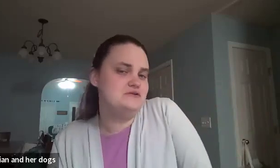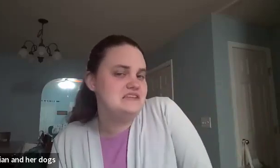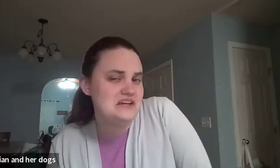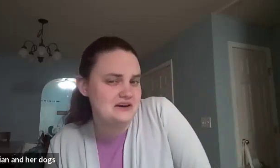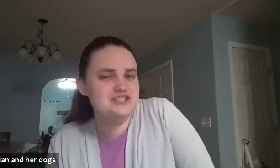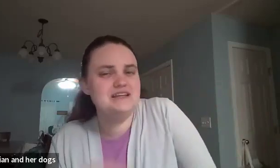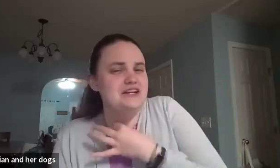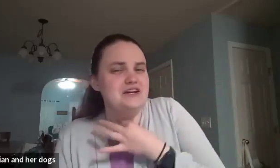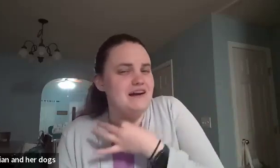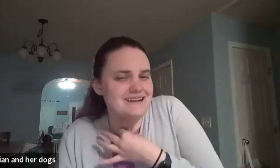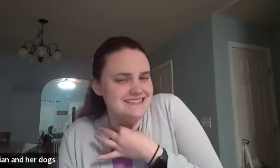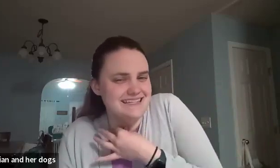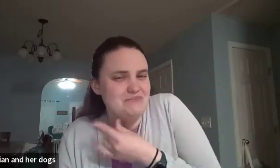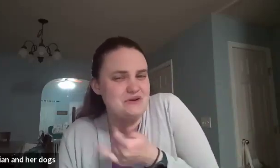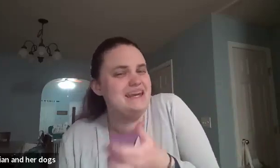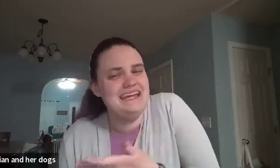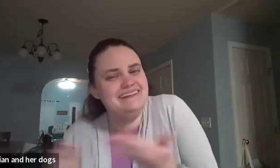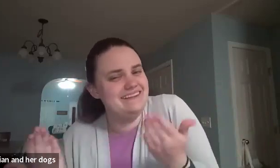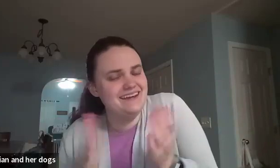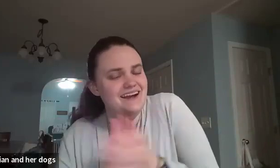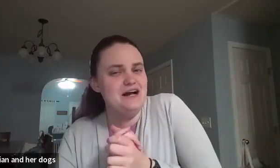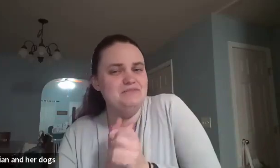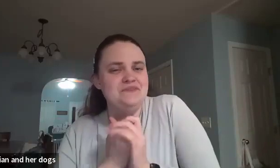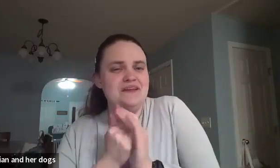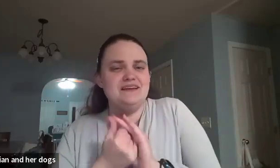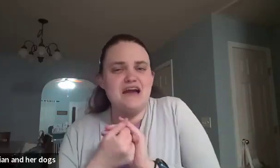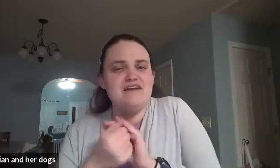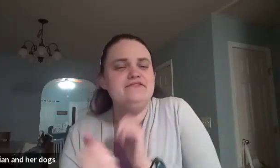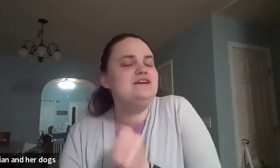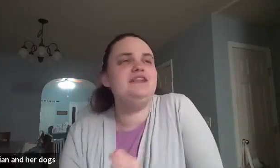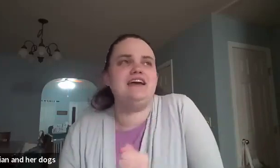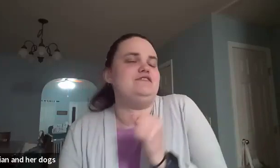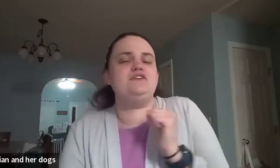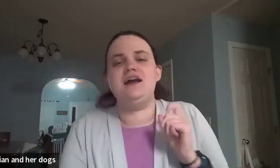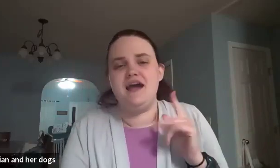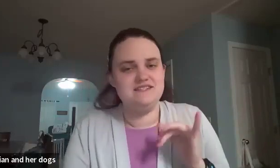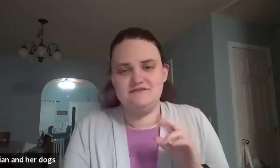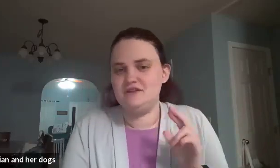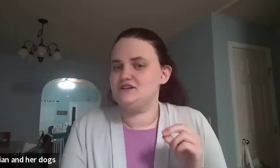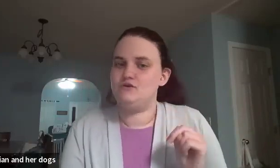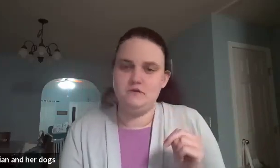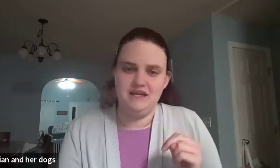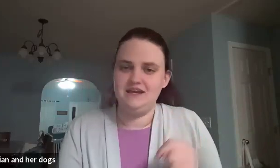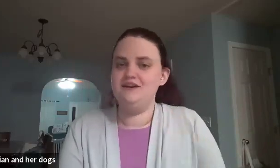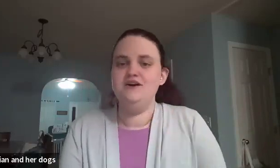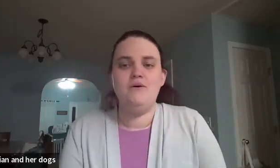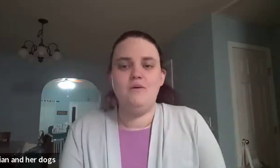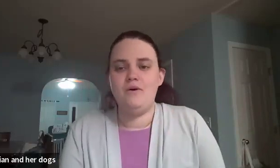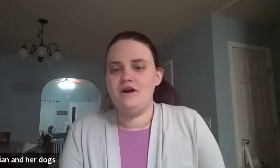use here? Just out of curiosity more than anything. Because I feel like they've got to have a sign for like a scorpion or